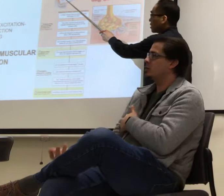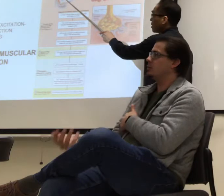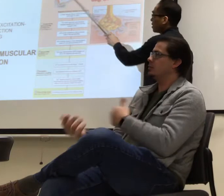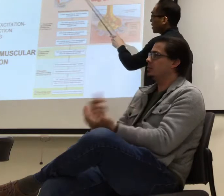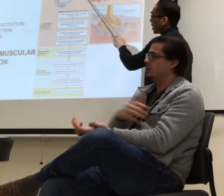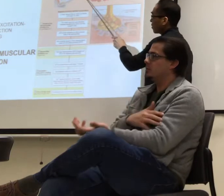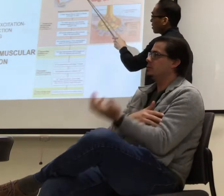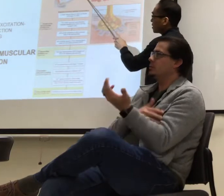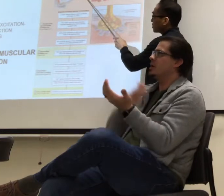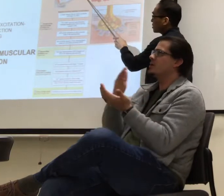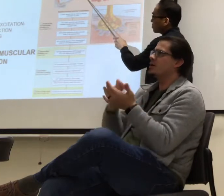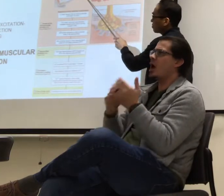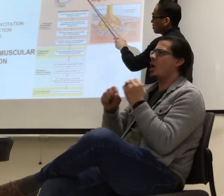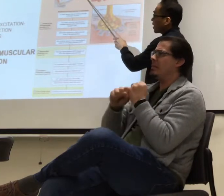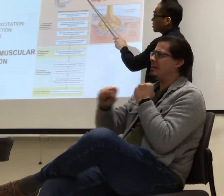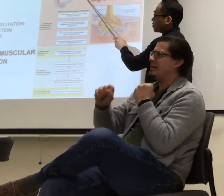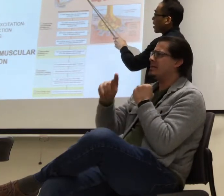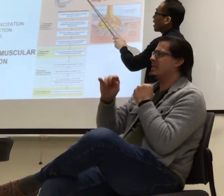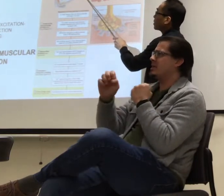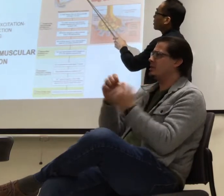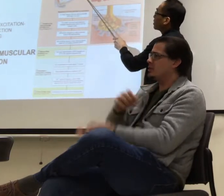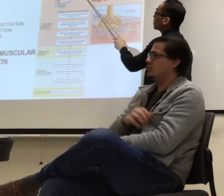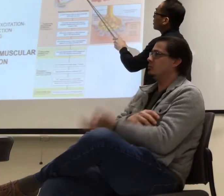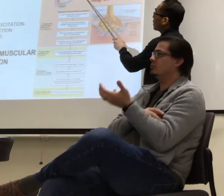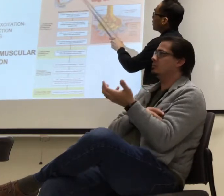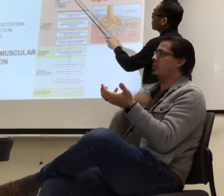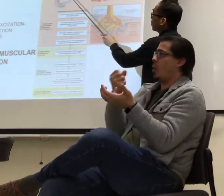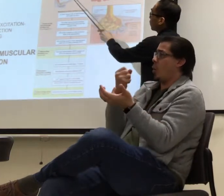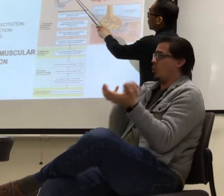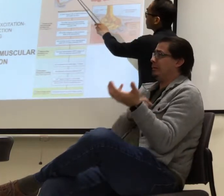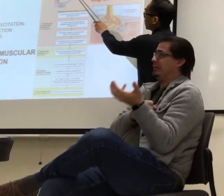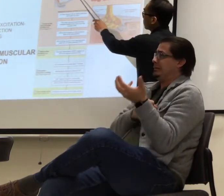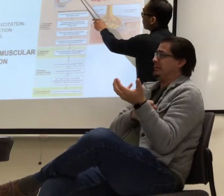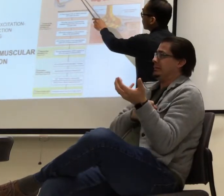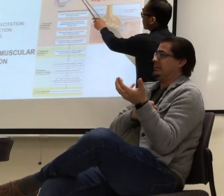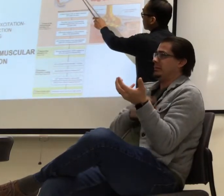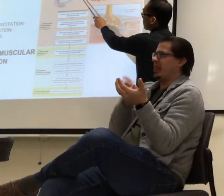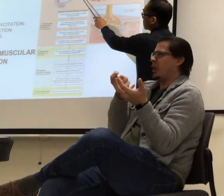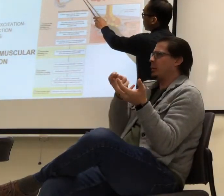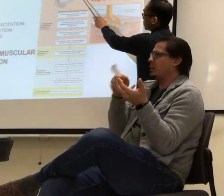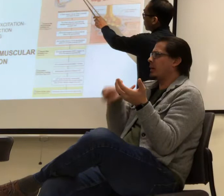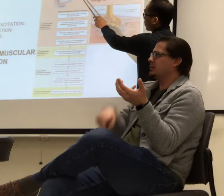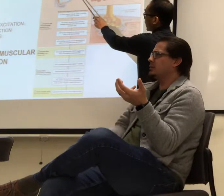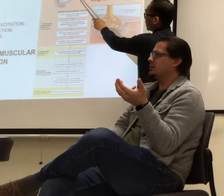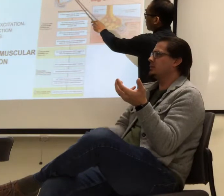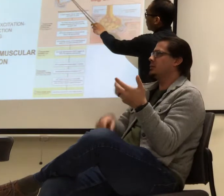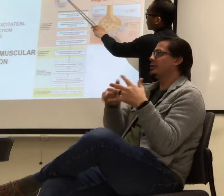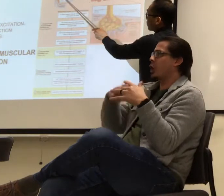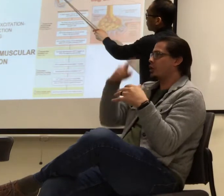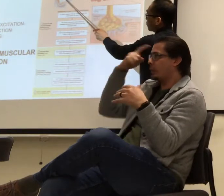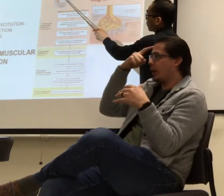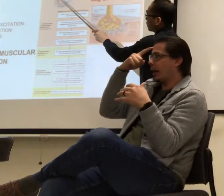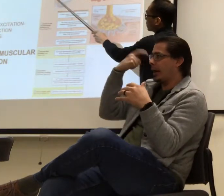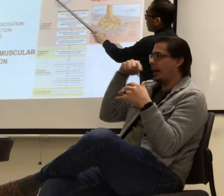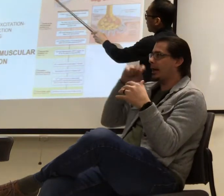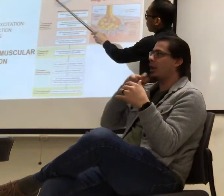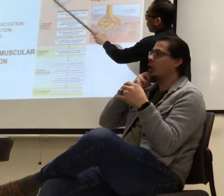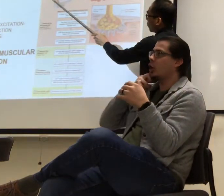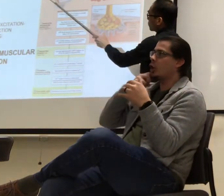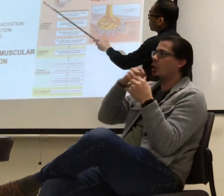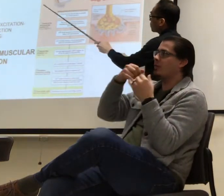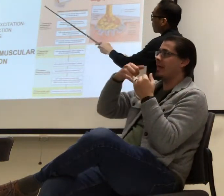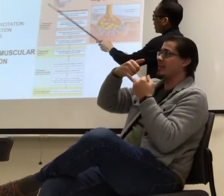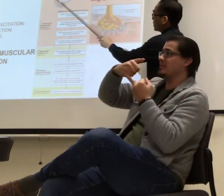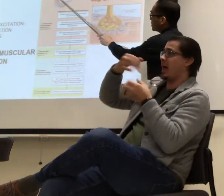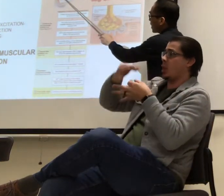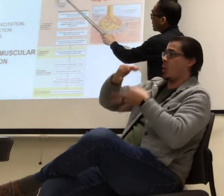tension to carry this device in your hand. And so there's, it starts in the brain, and there's a nerve in the spinal